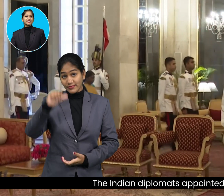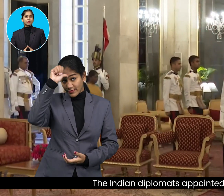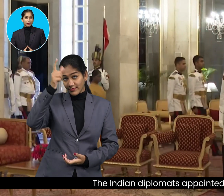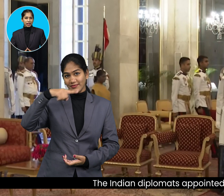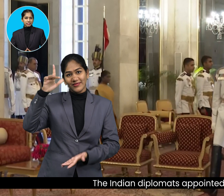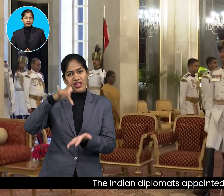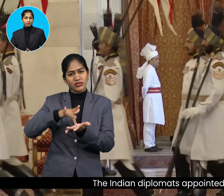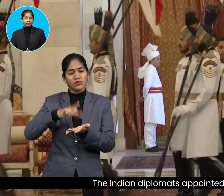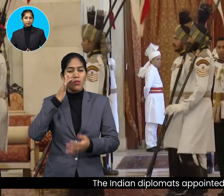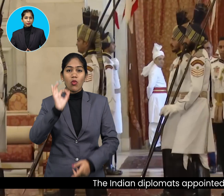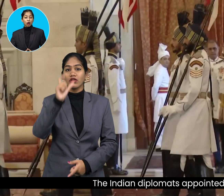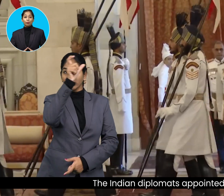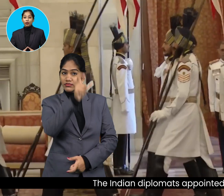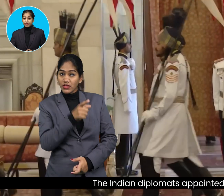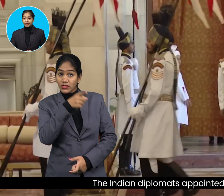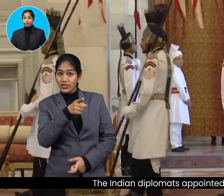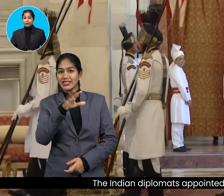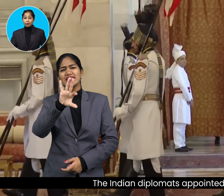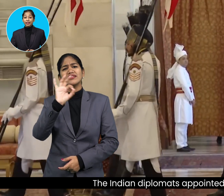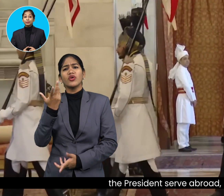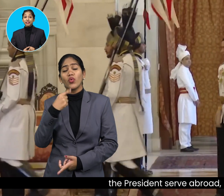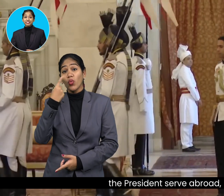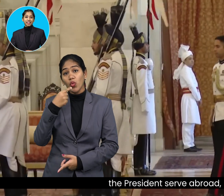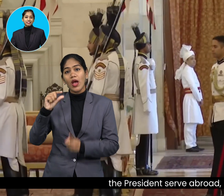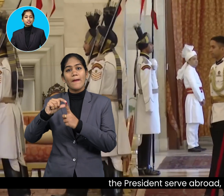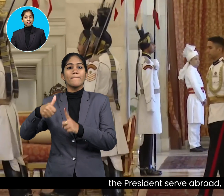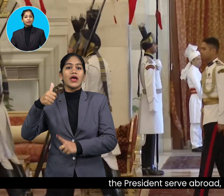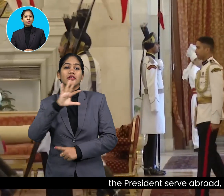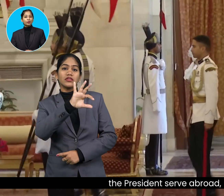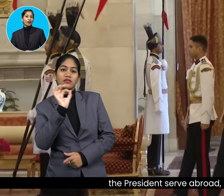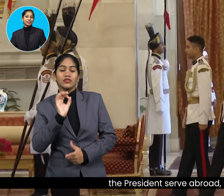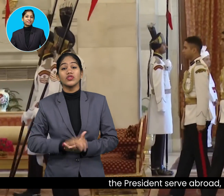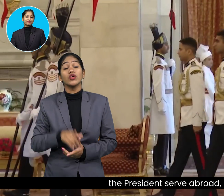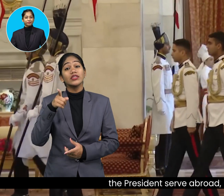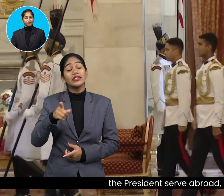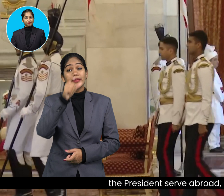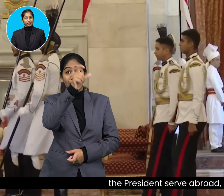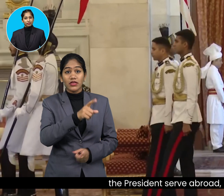The Indian diplomats appointed by the President serve abroad,